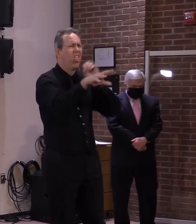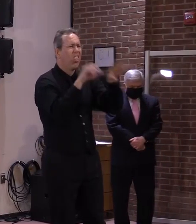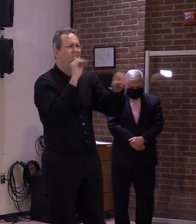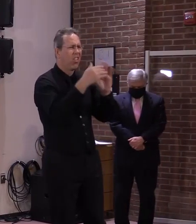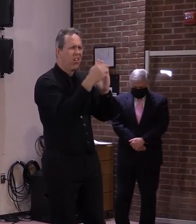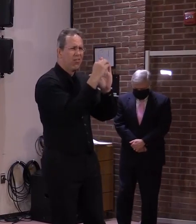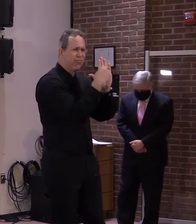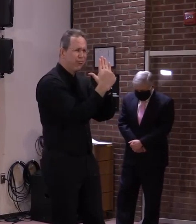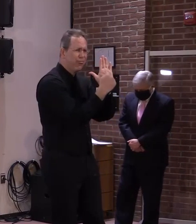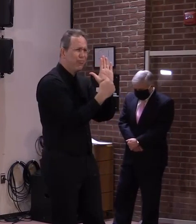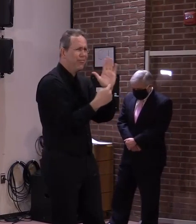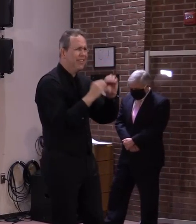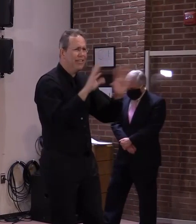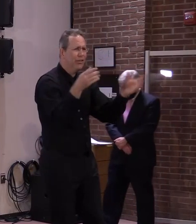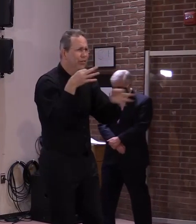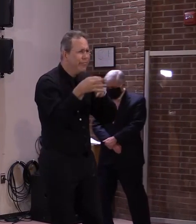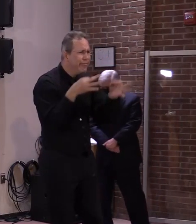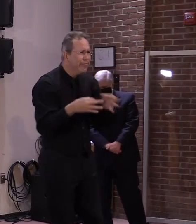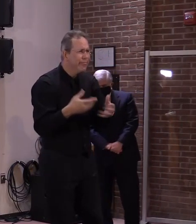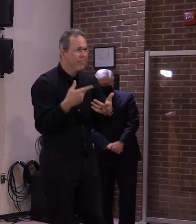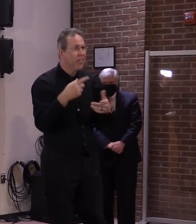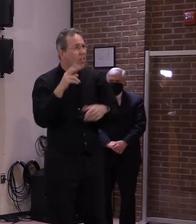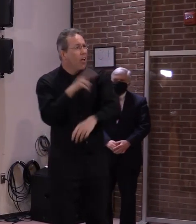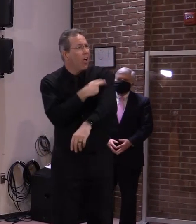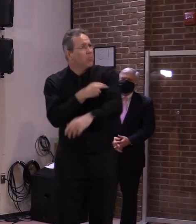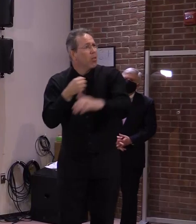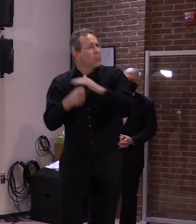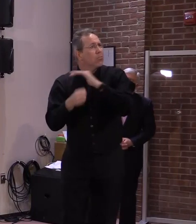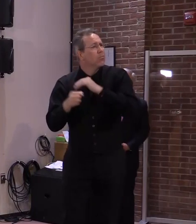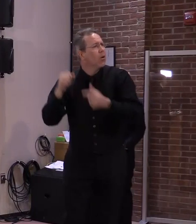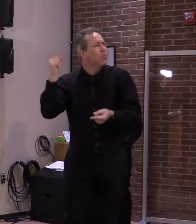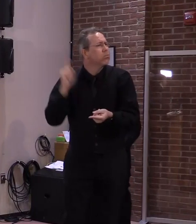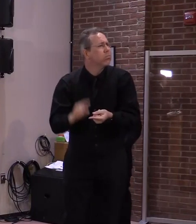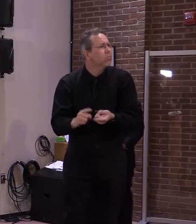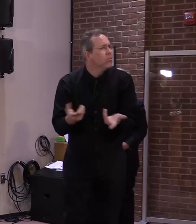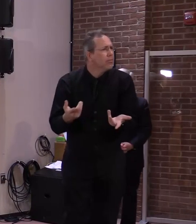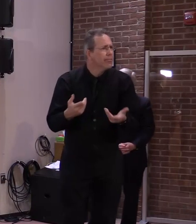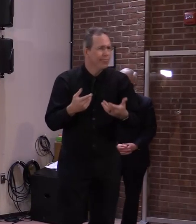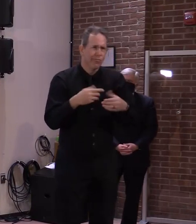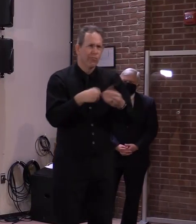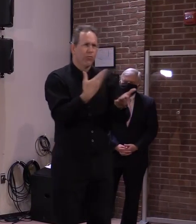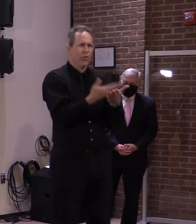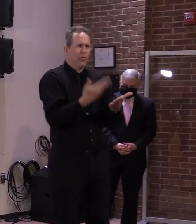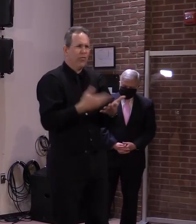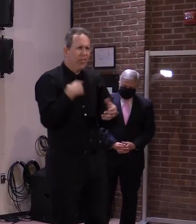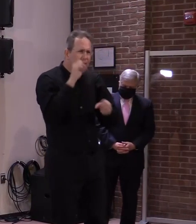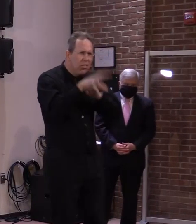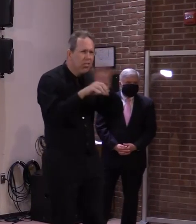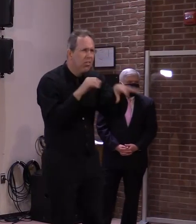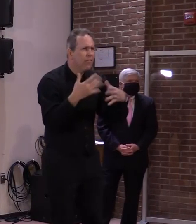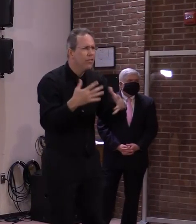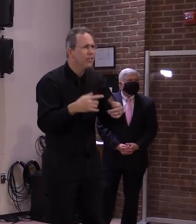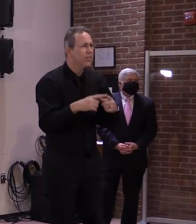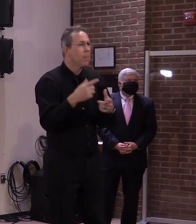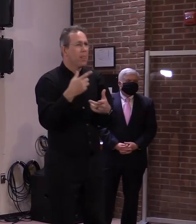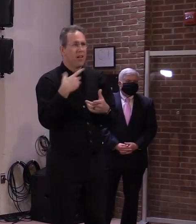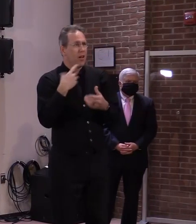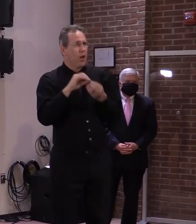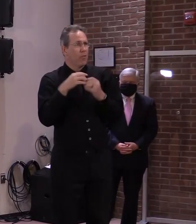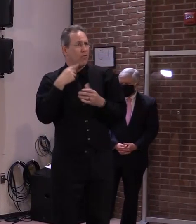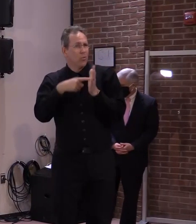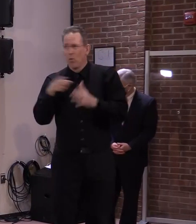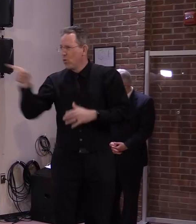hospitalizations amongst those 65 and over significantly. And the data just backs that up. So